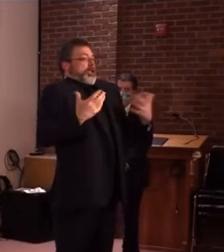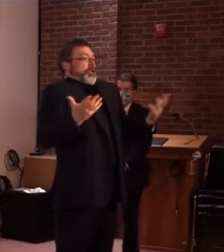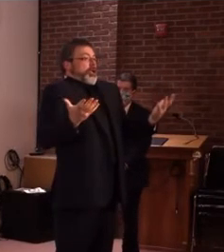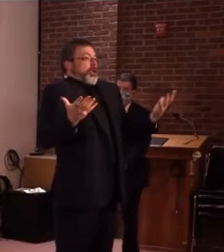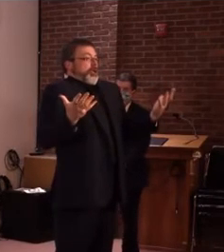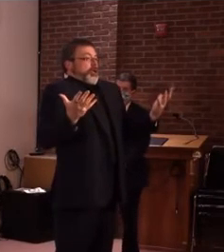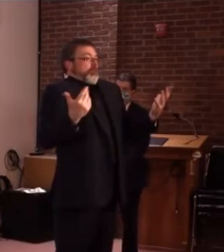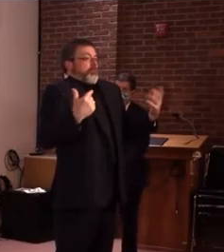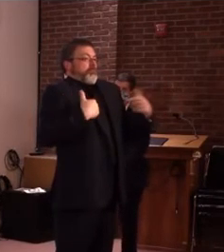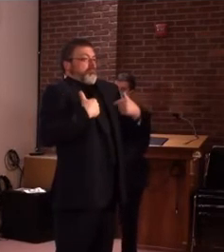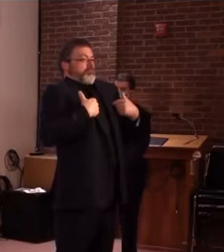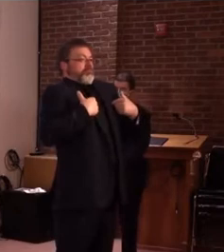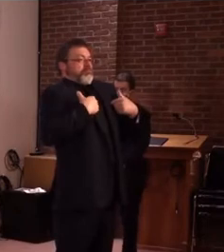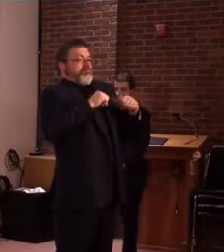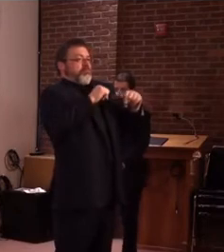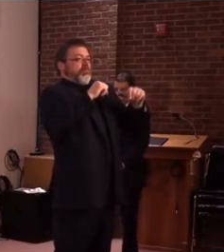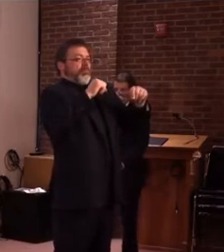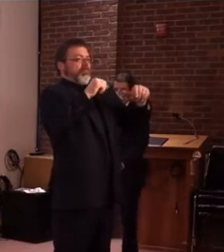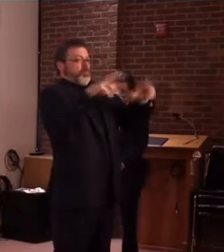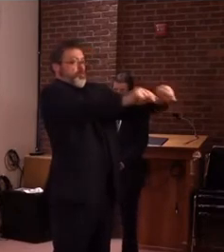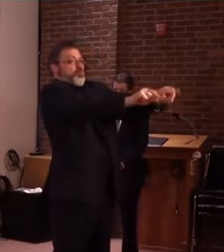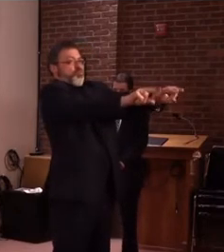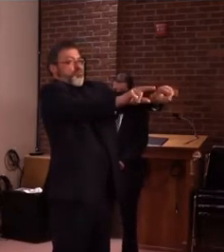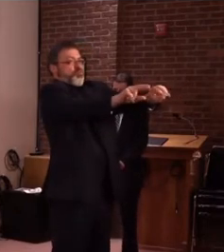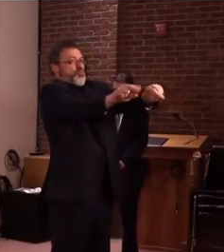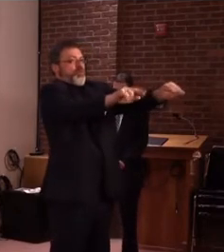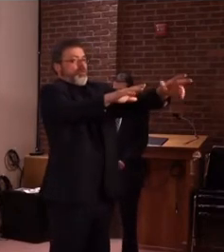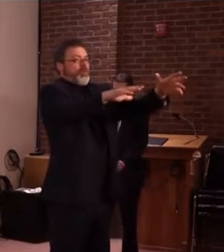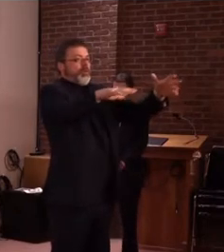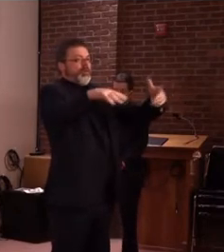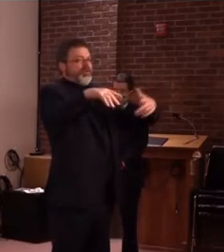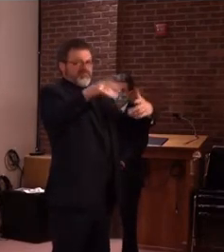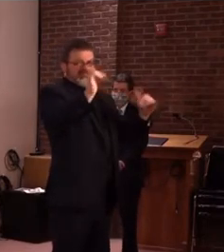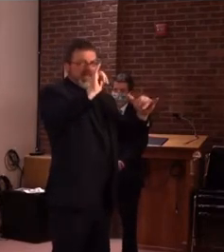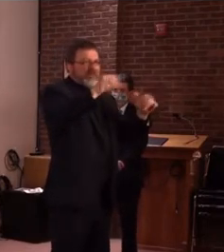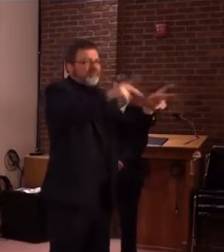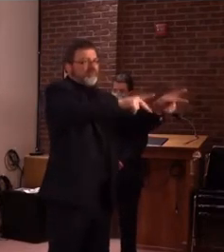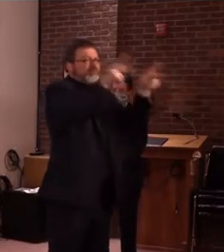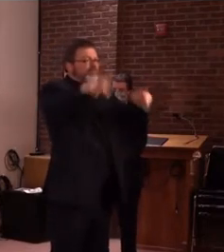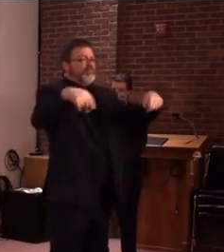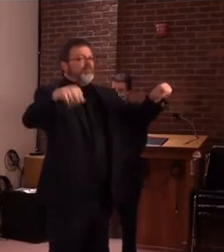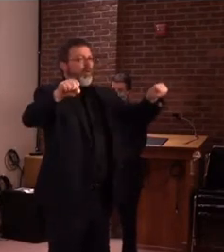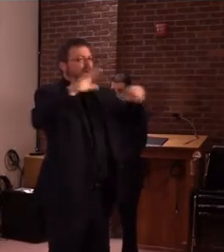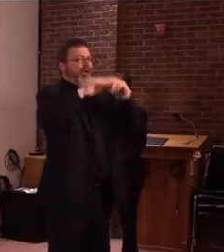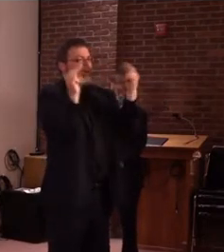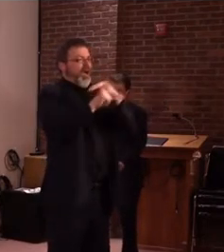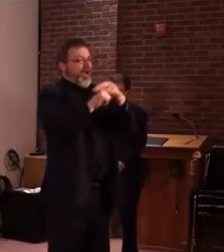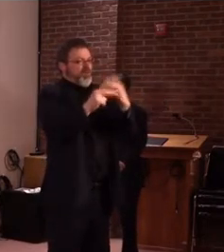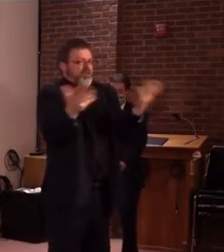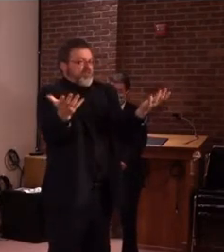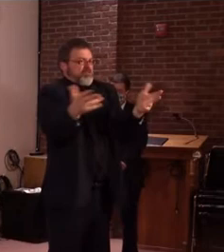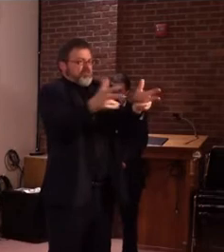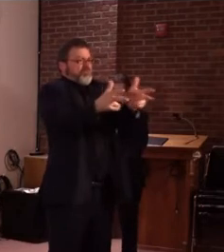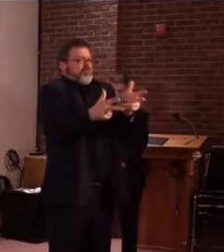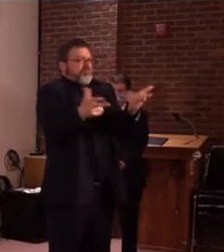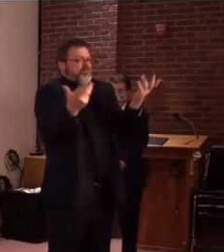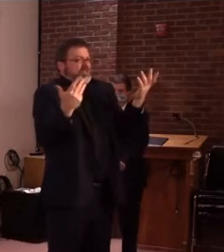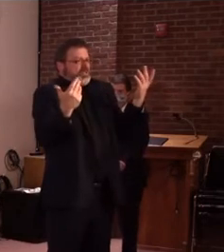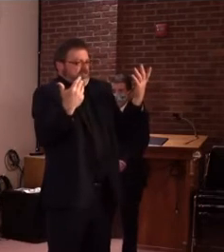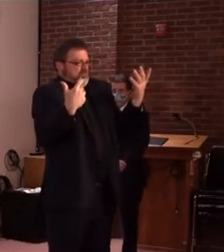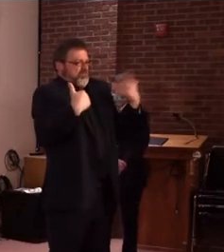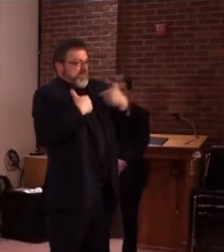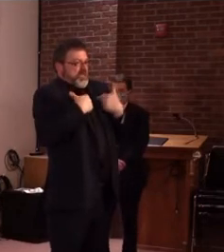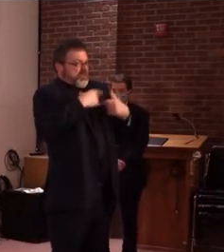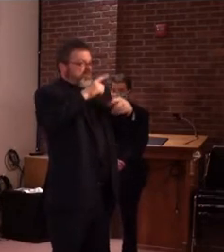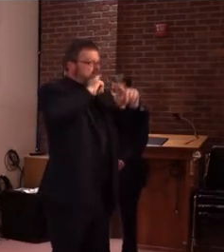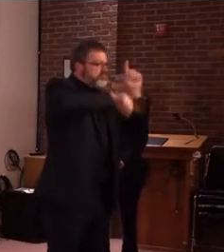those on motorcycles go up the highway to different points. It's the gathering before and after that